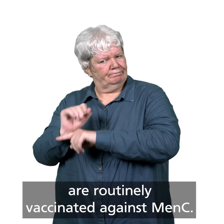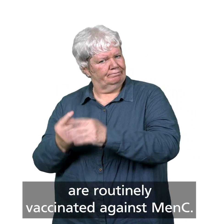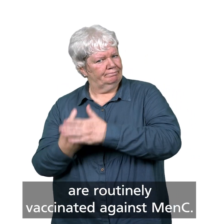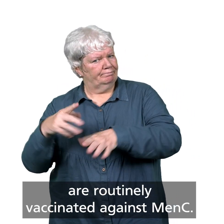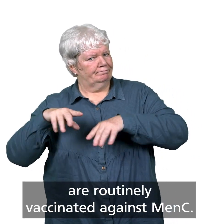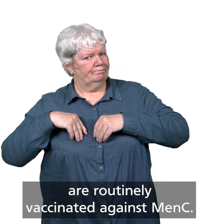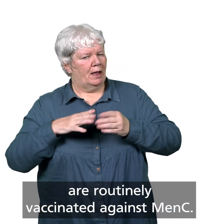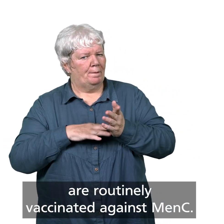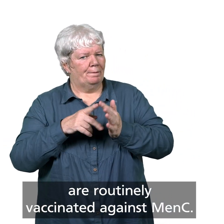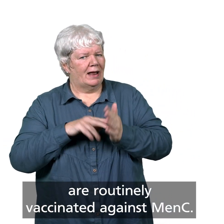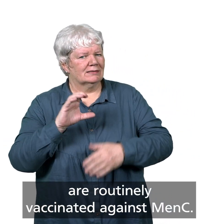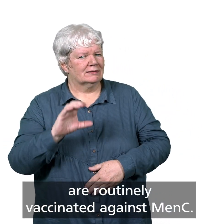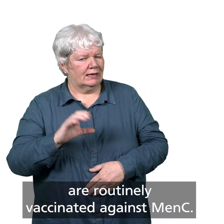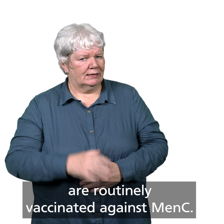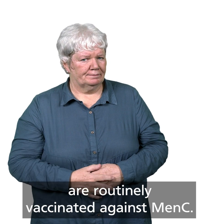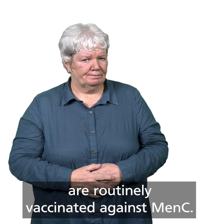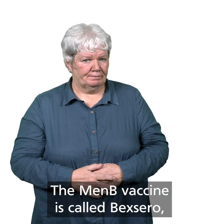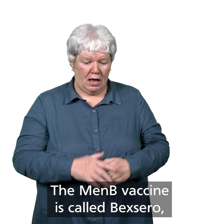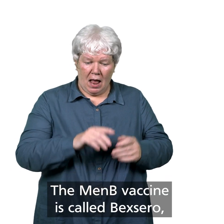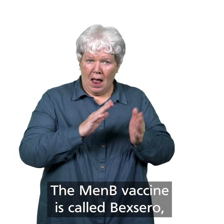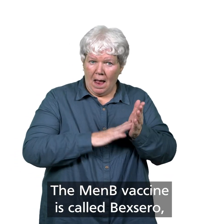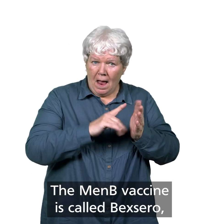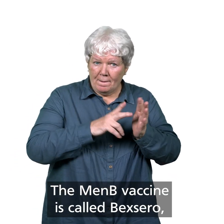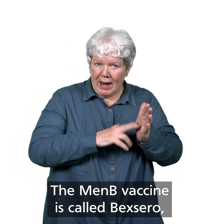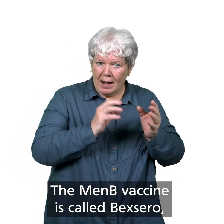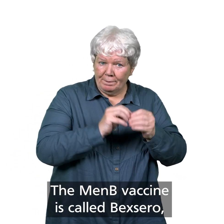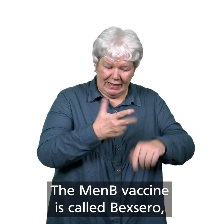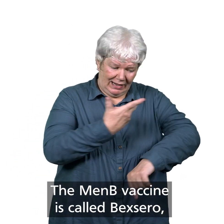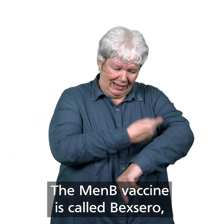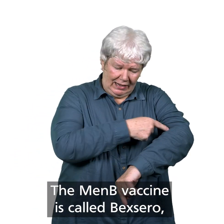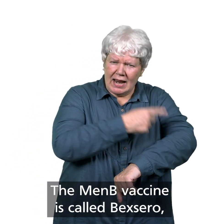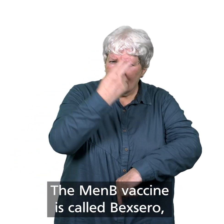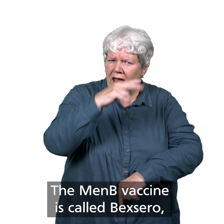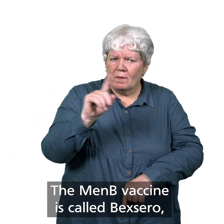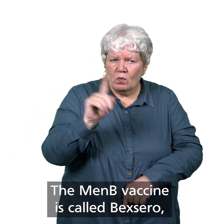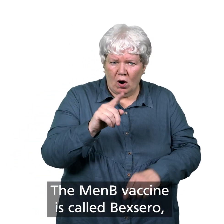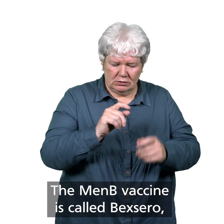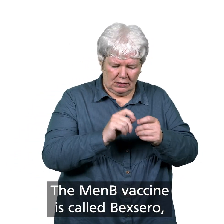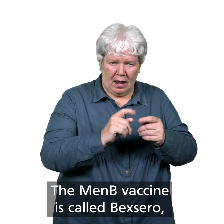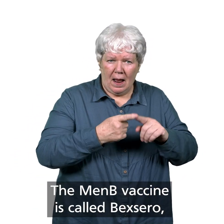vaccinated against Men C. The Men B vaccine is called